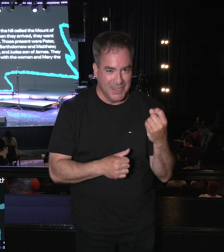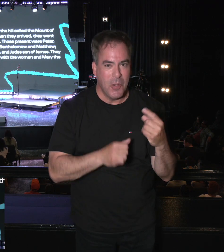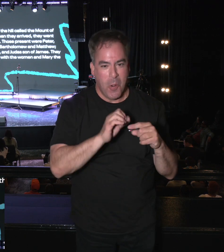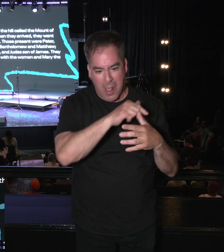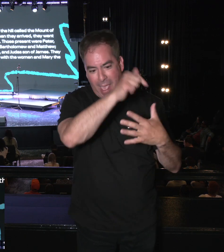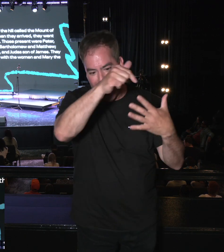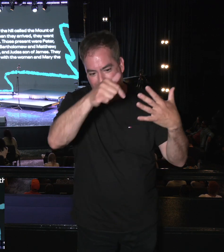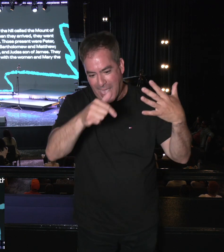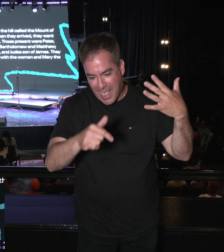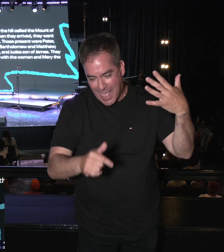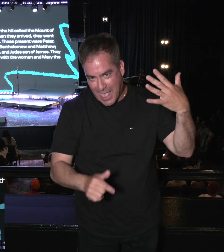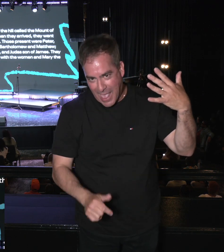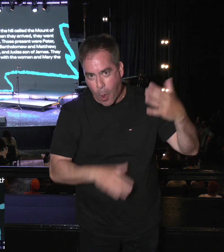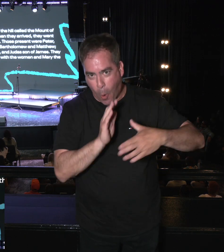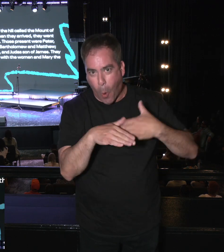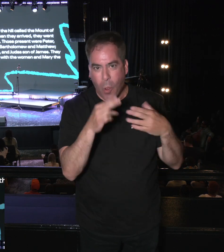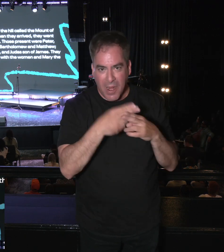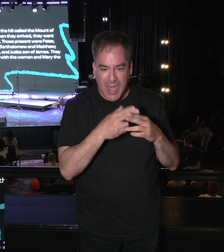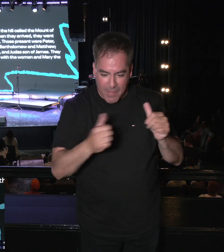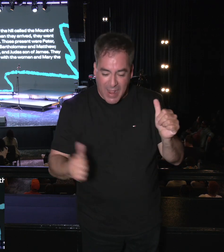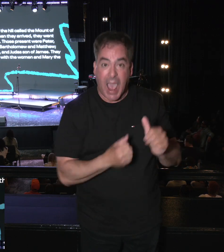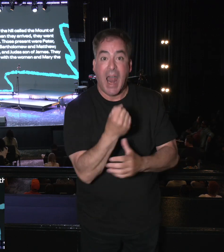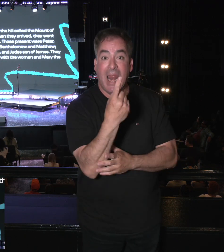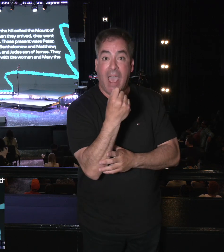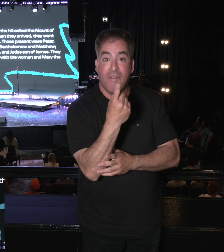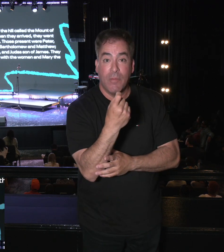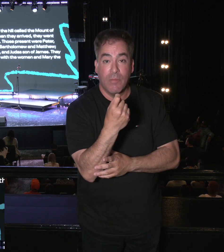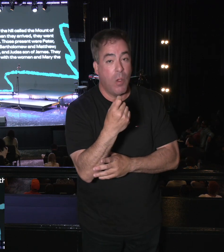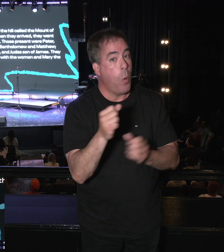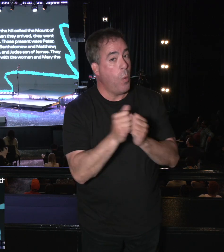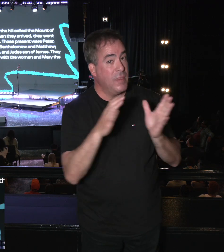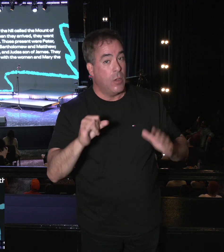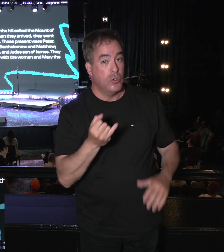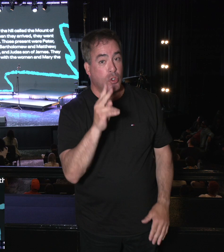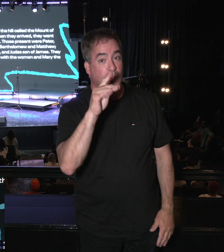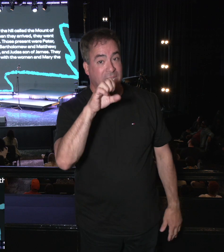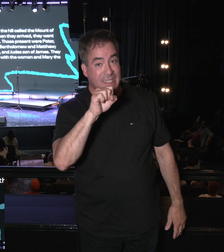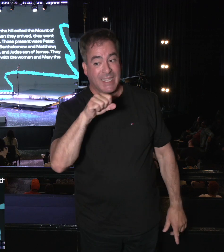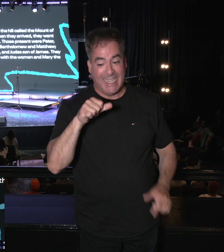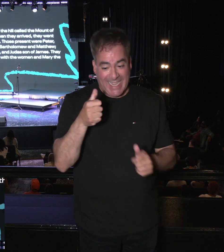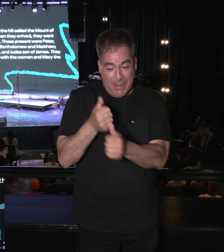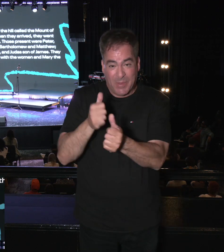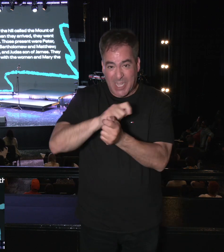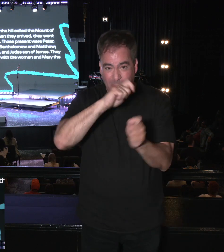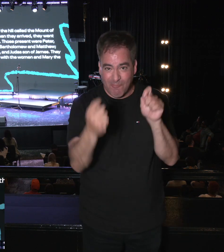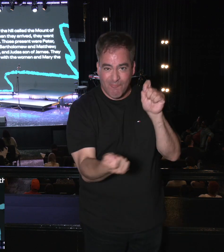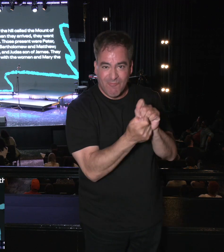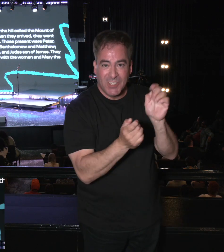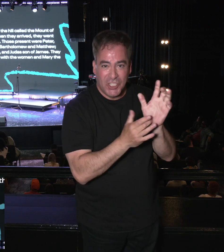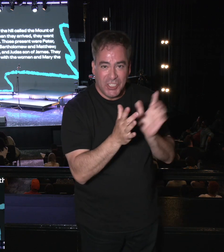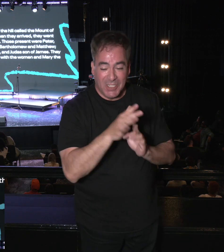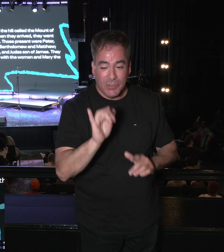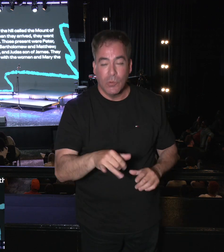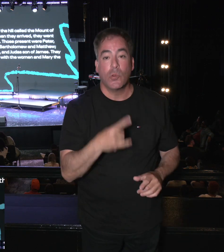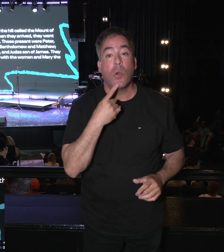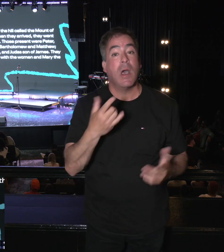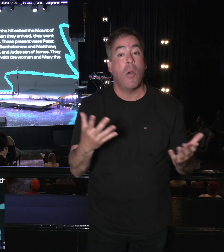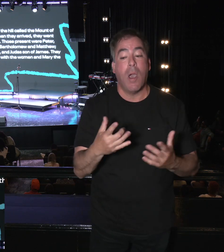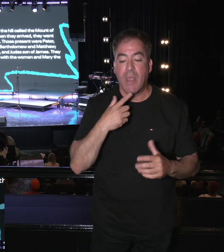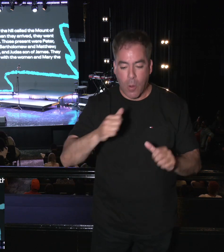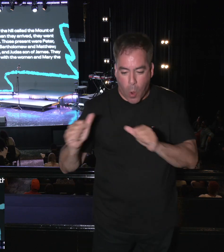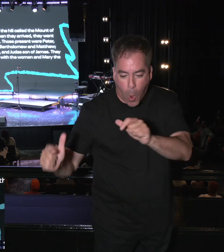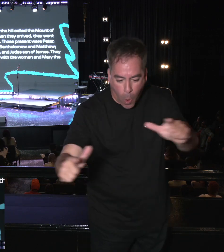Zealot, and Judas, son of James. Pretty much all the 11 disciples, minus Judas Iscariot, who was the traitor. And verse 14 says, they